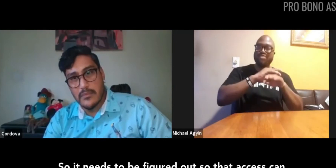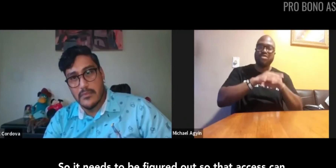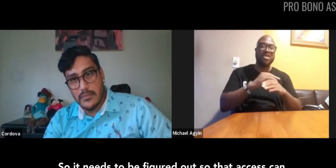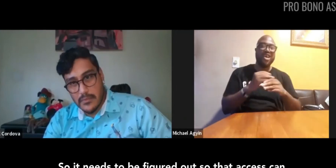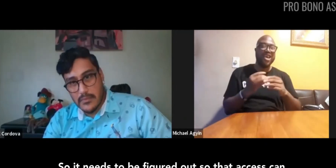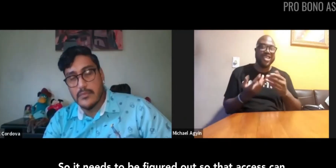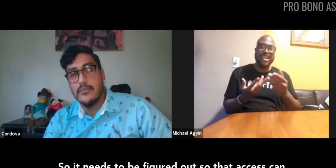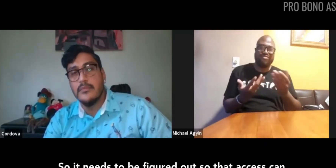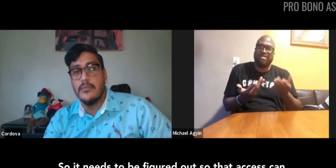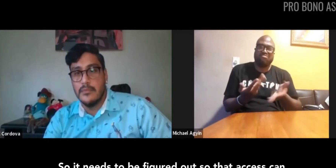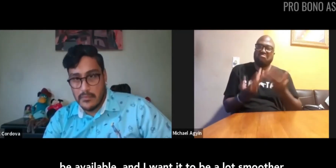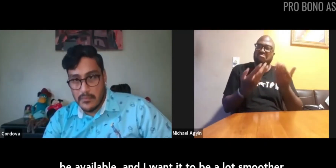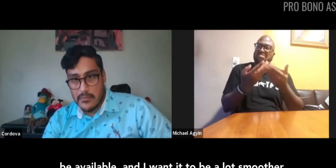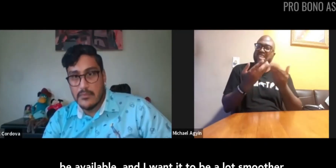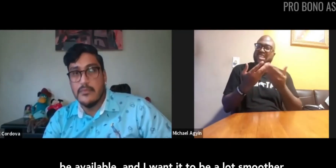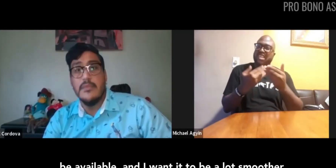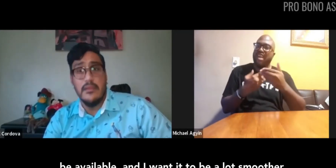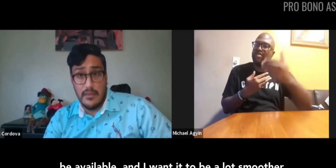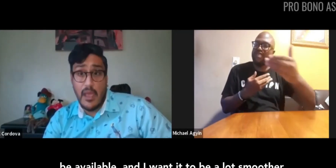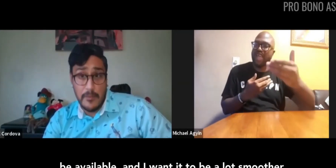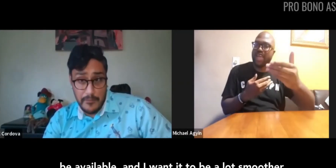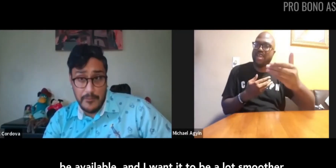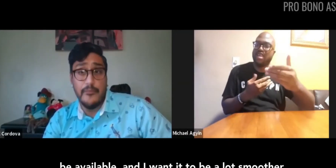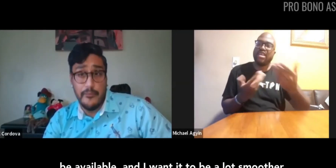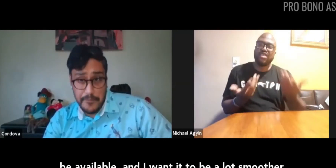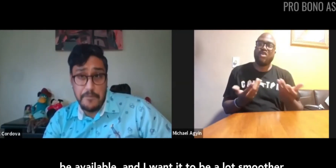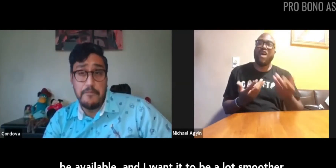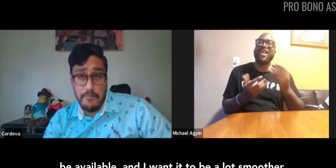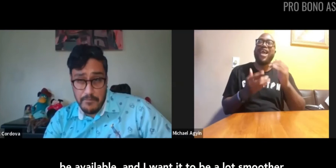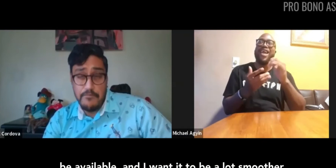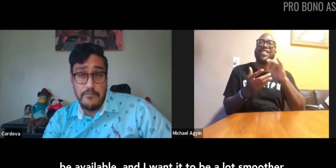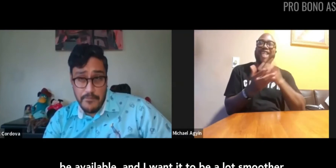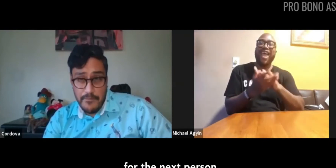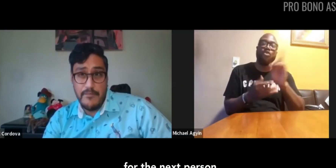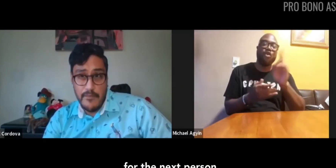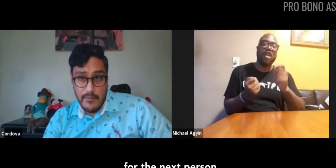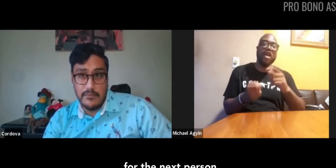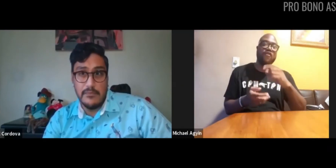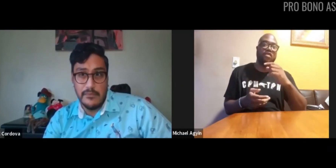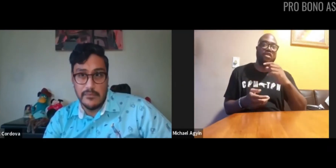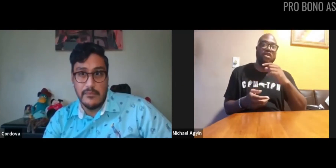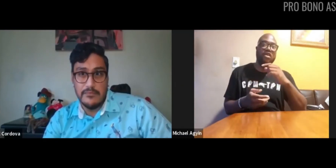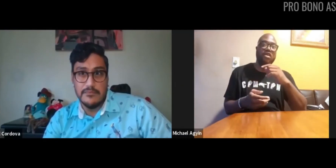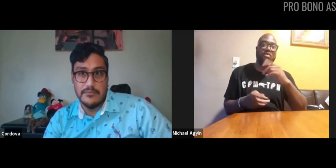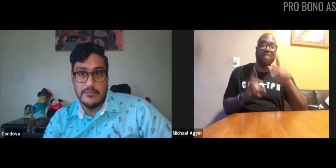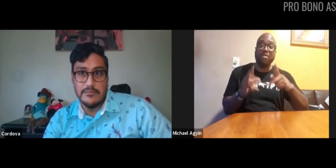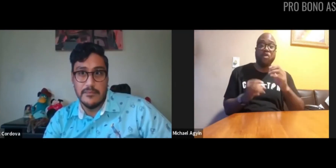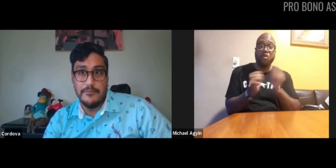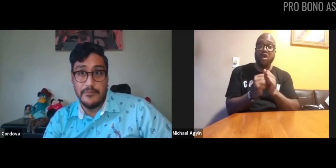So it needs to be figured out so that access can be available. And I want it to be a lot smoother for the next person.